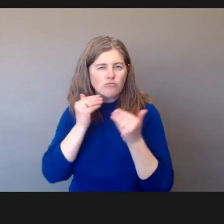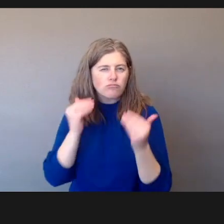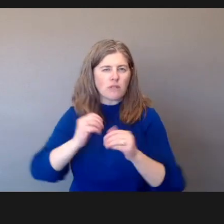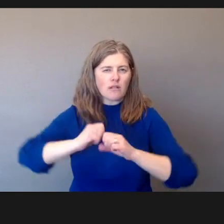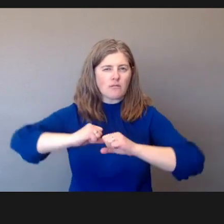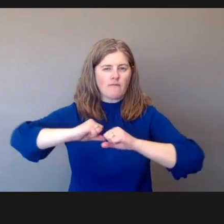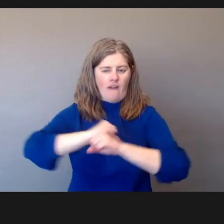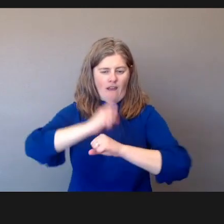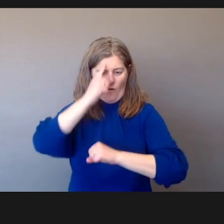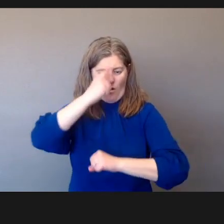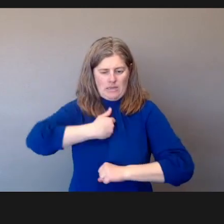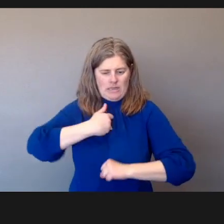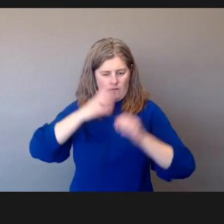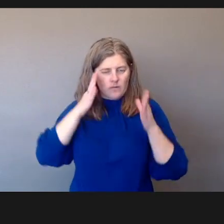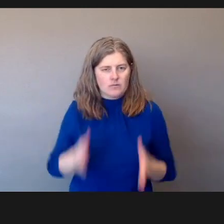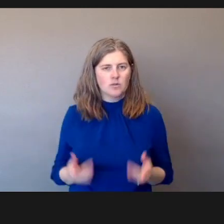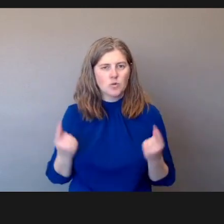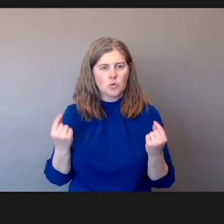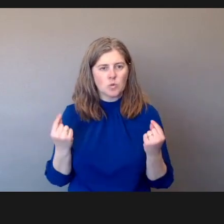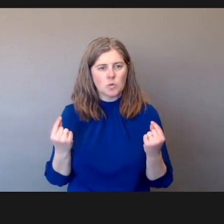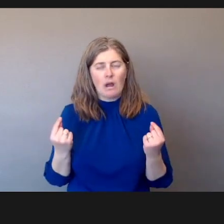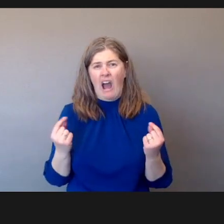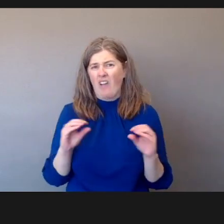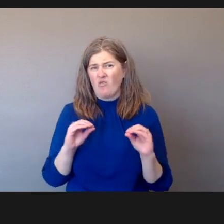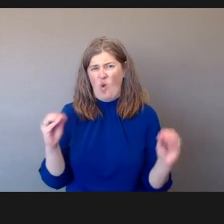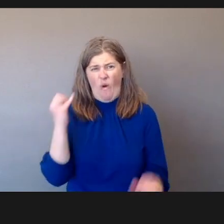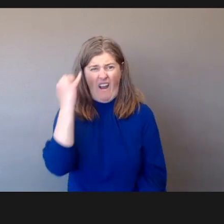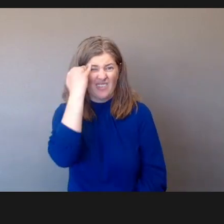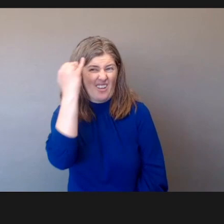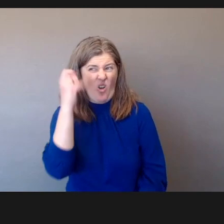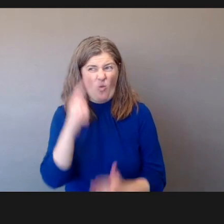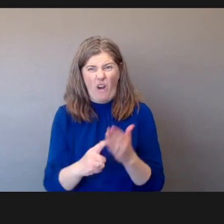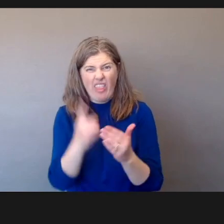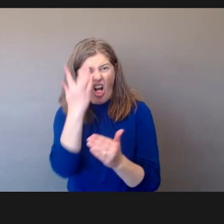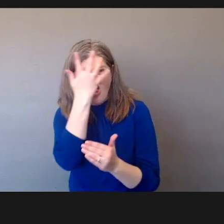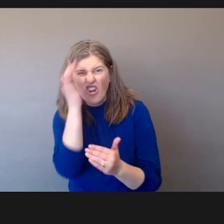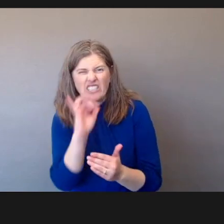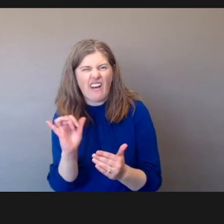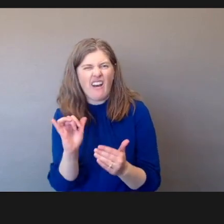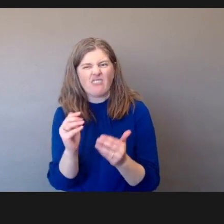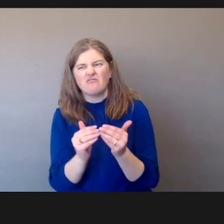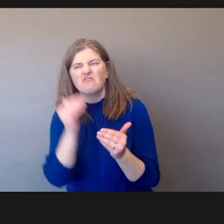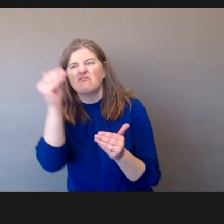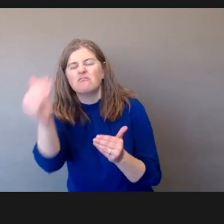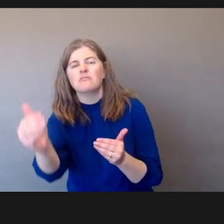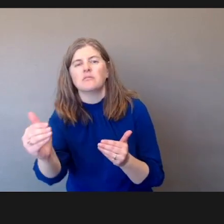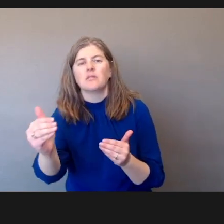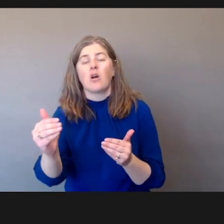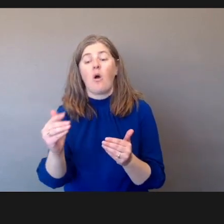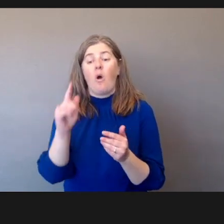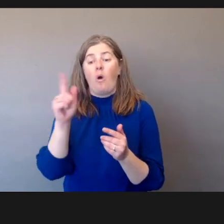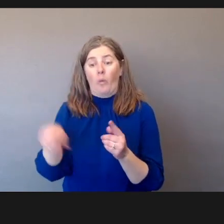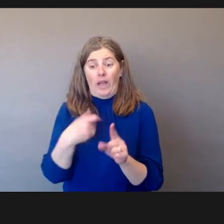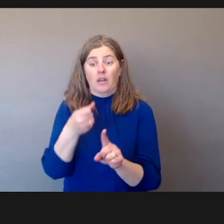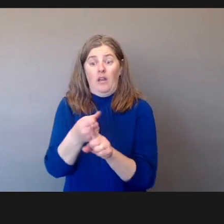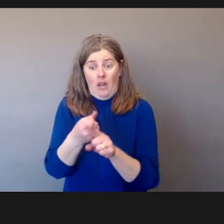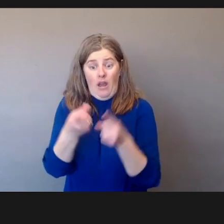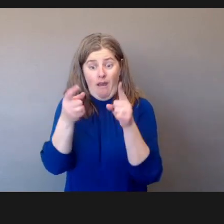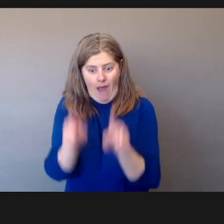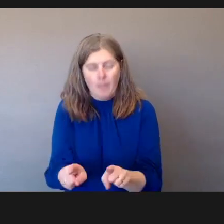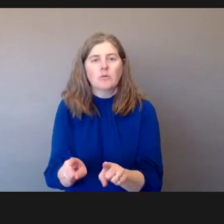I have no idea what that would be. I think it's one of those, you'd know it when you saw it.